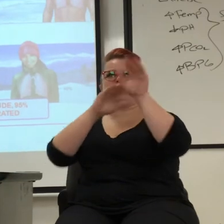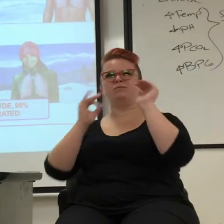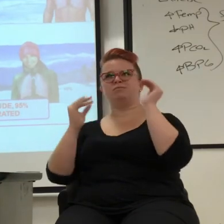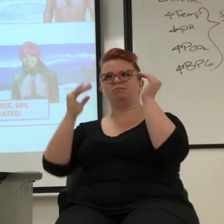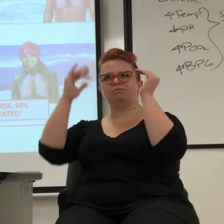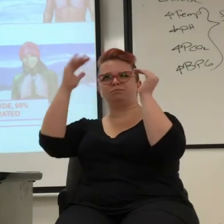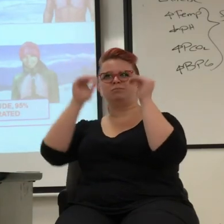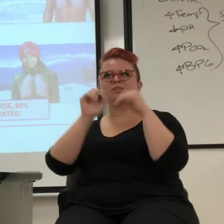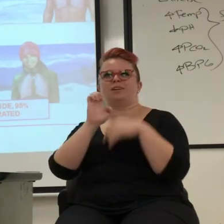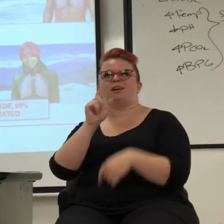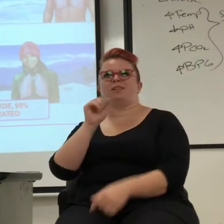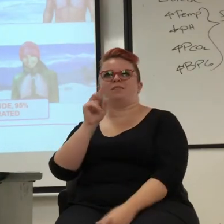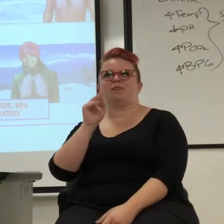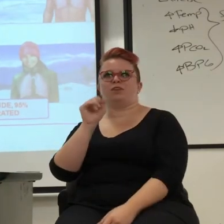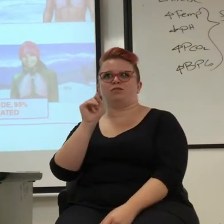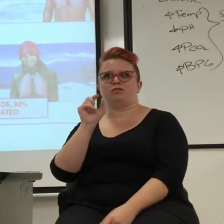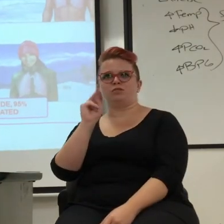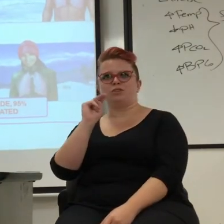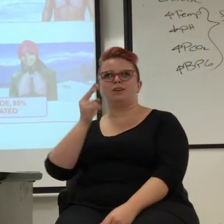well saturated.